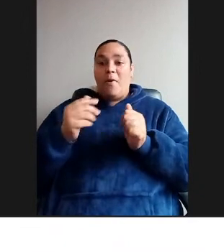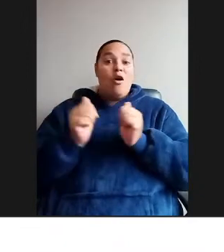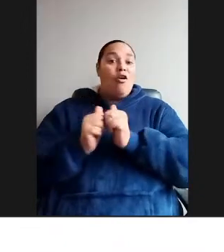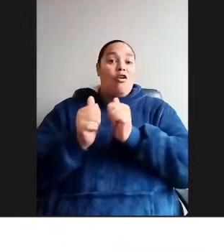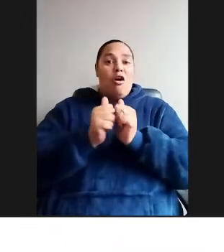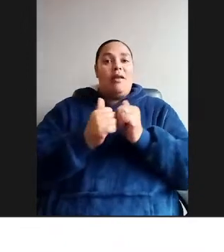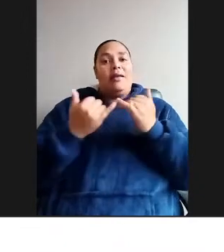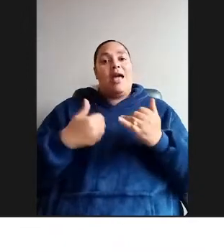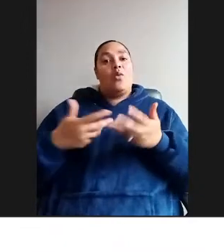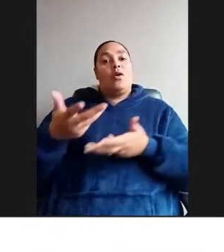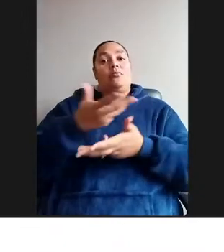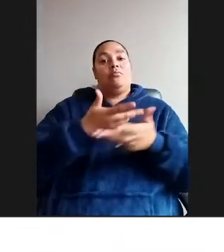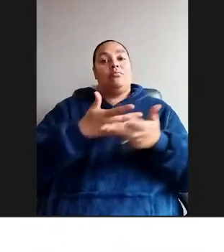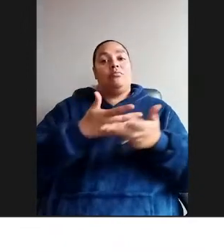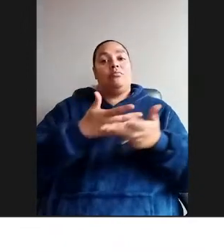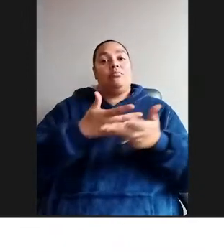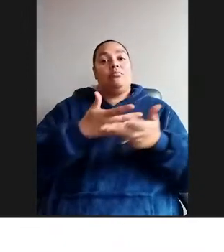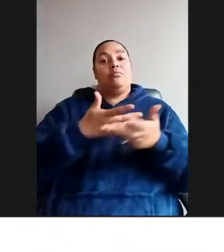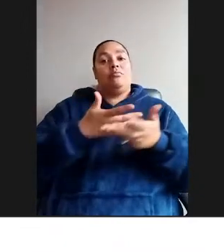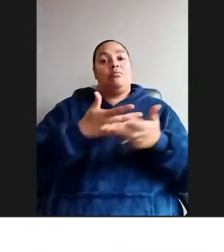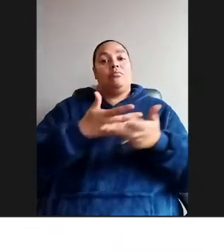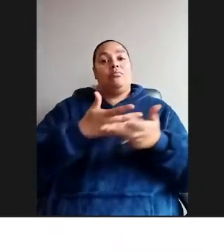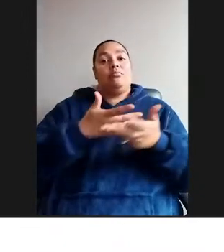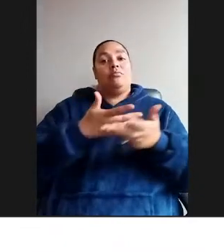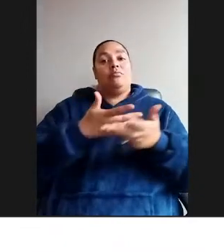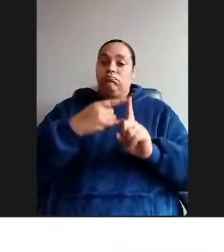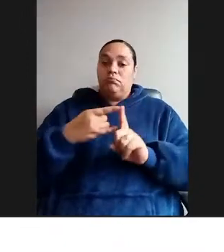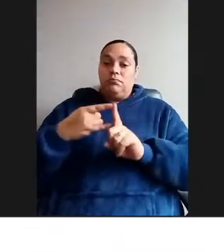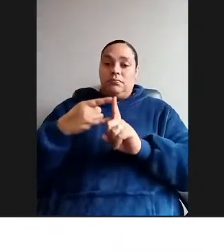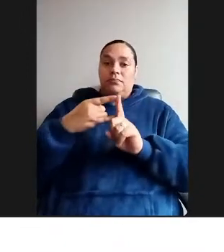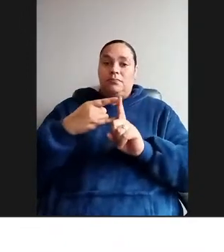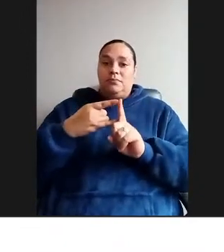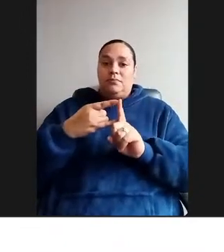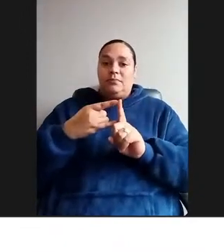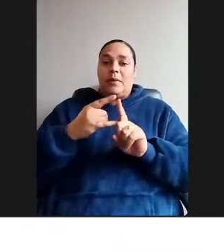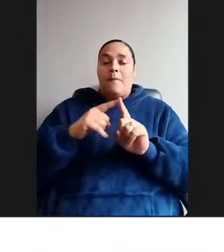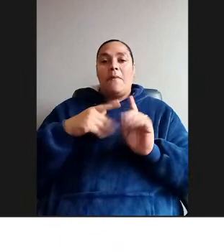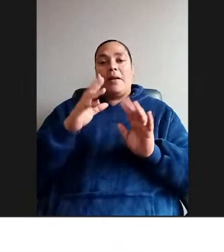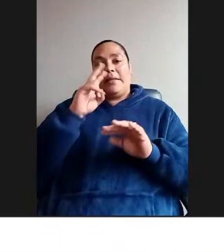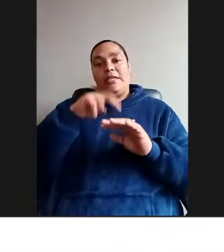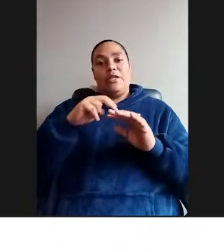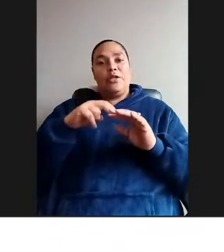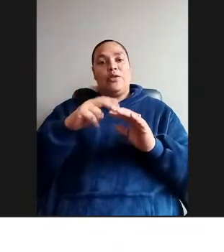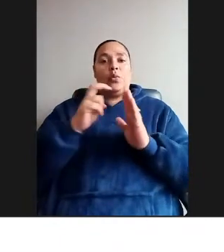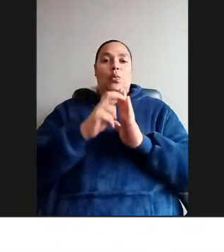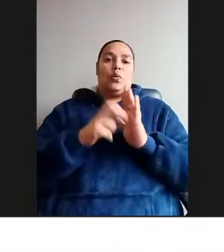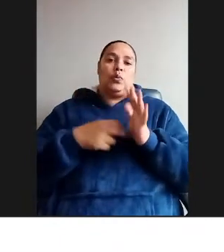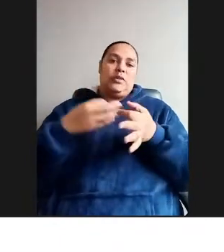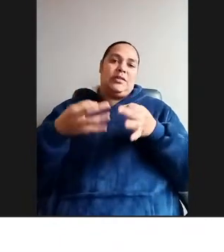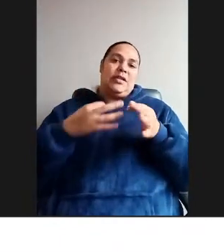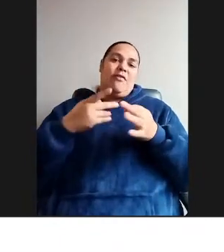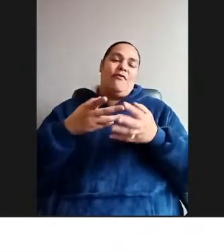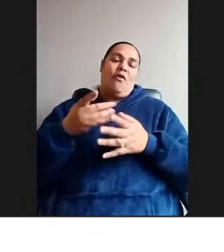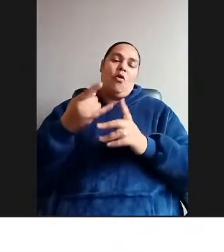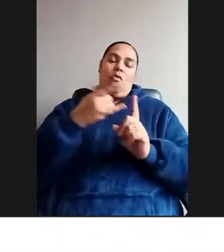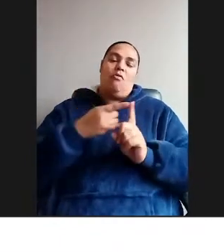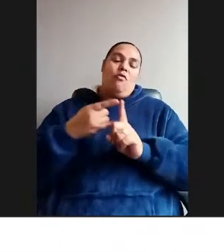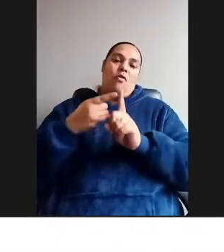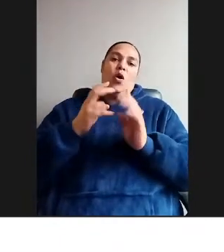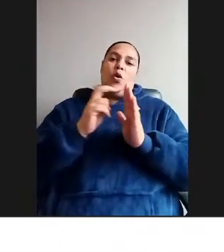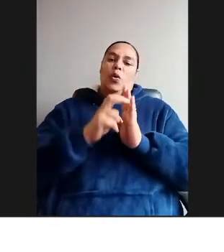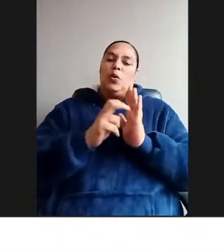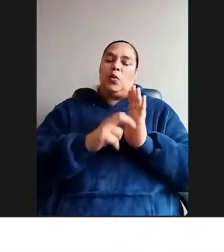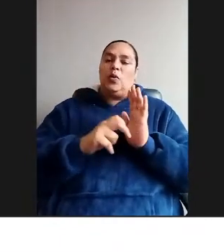engaging virtually, and I just need to set out the rules for virtual engagement ahead of us starting this